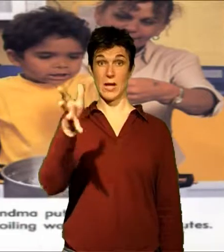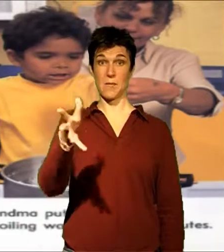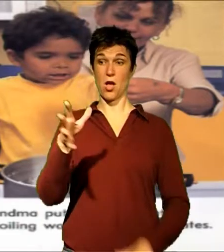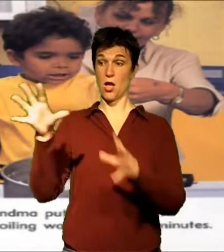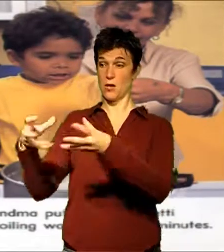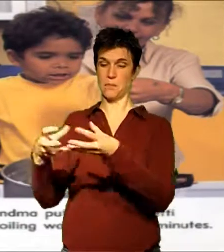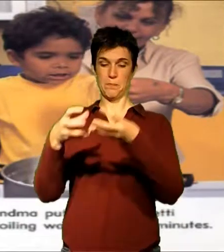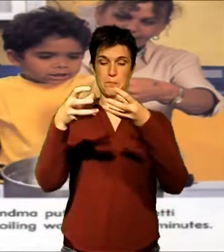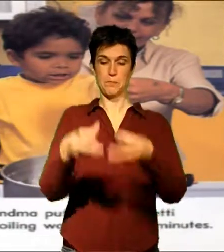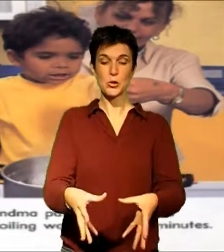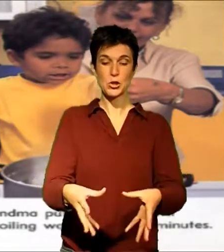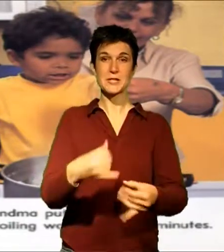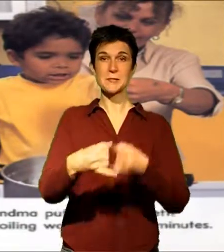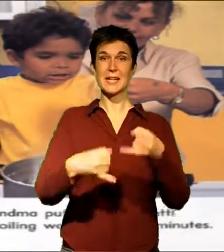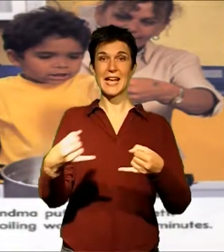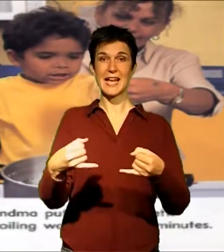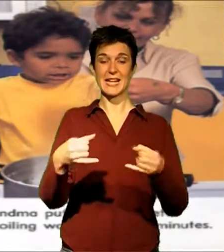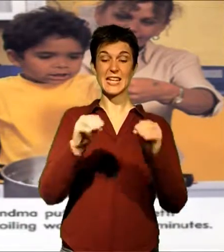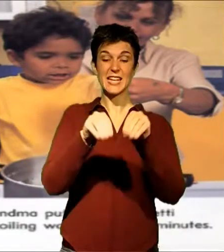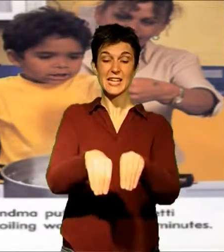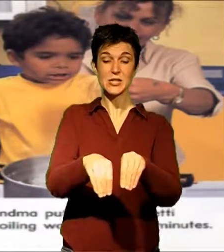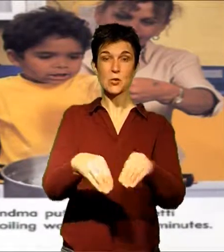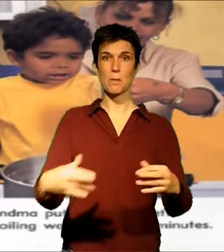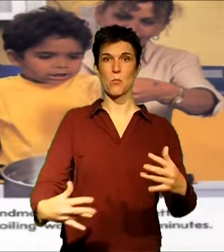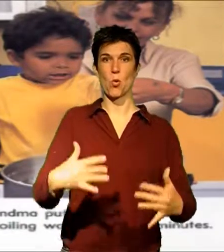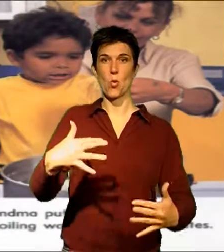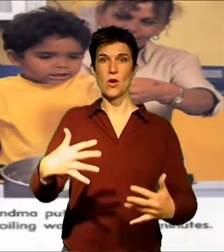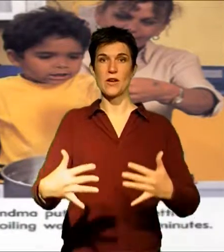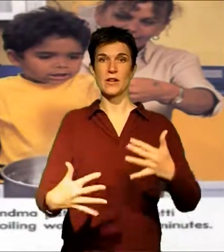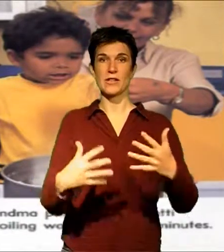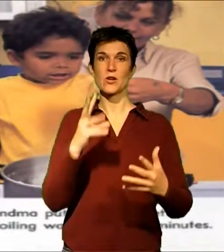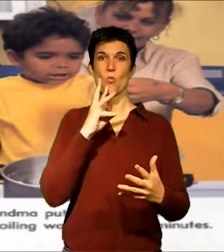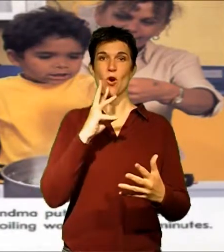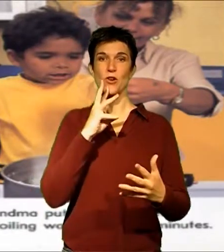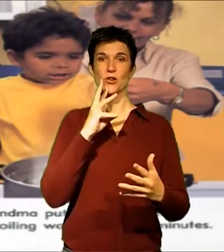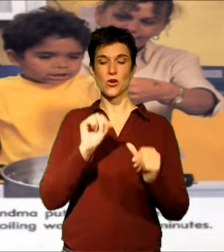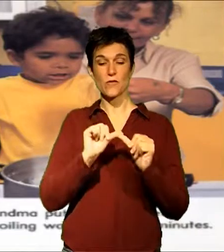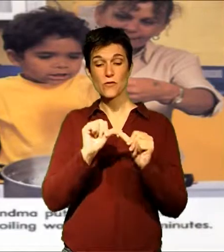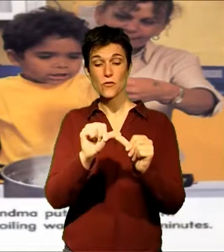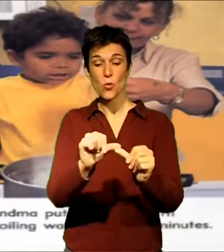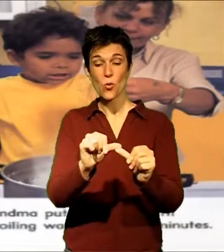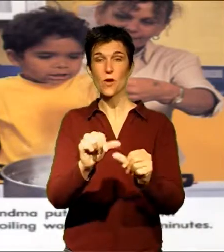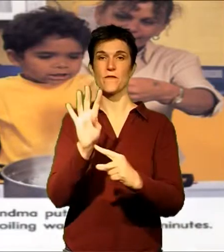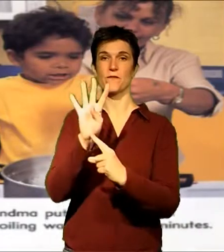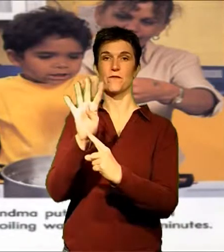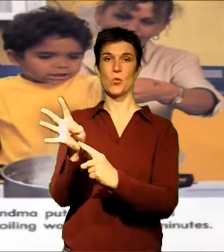Grandma puts the spaghetti in boiling water for 4 minutes.